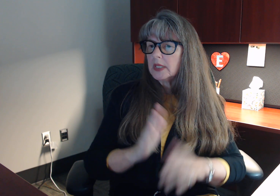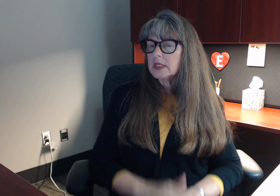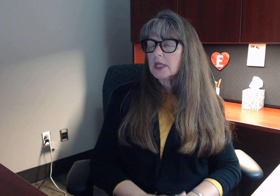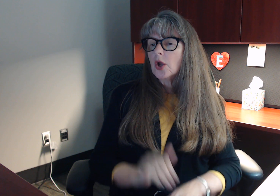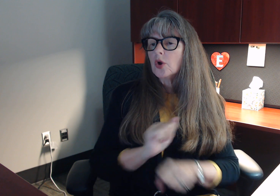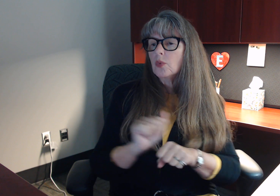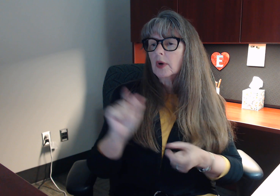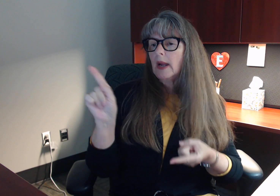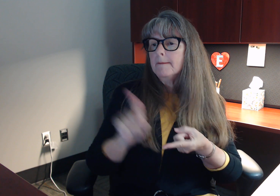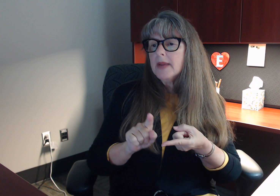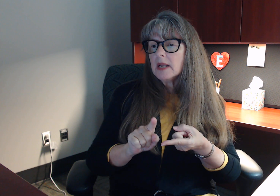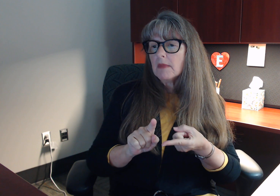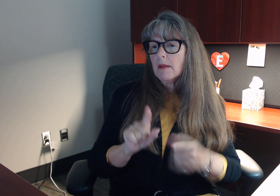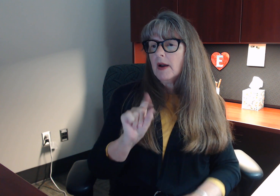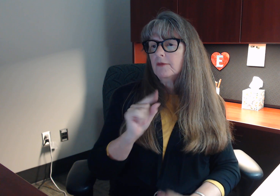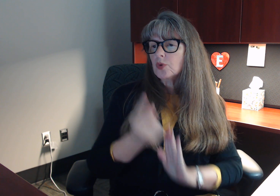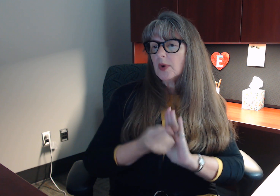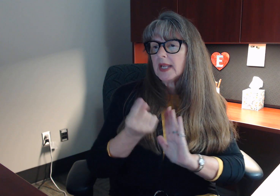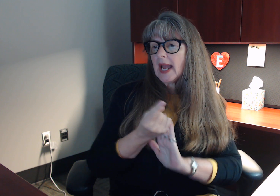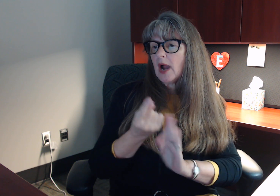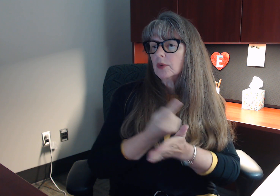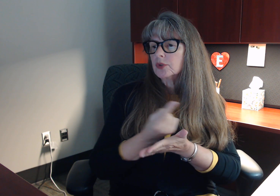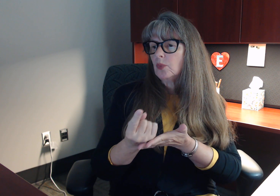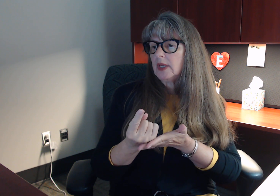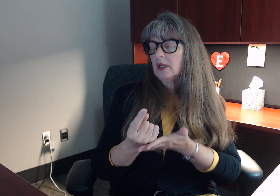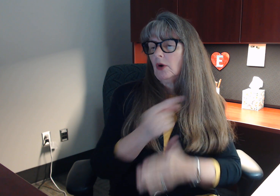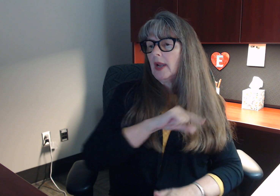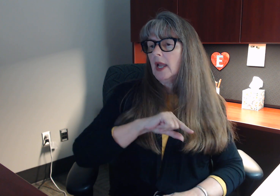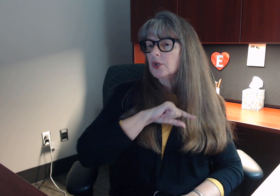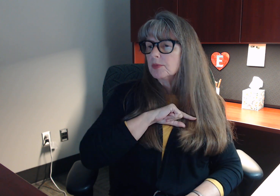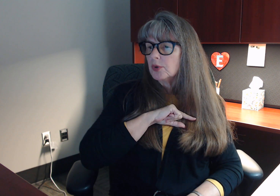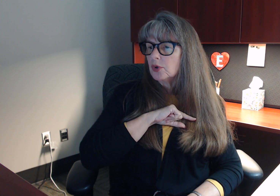employees who work a minimum of 20 hours a week are eligible